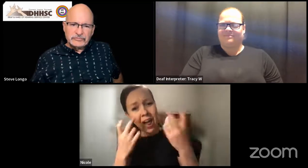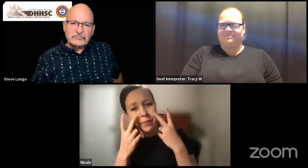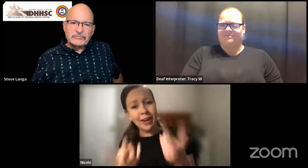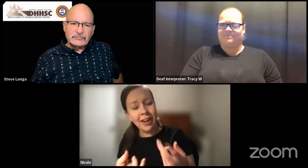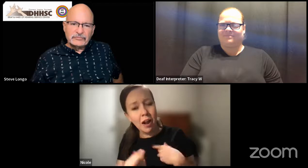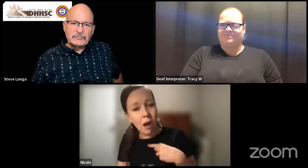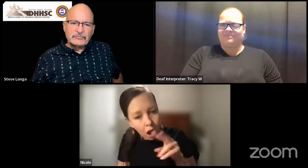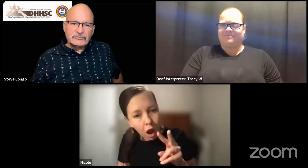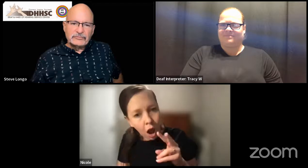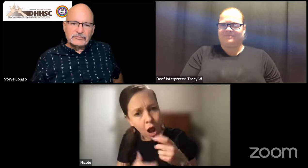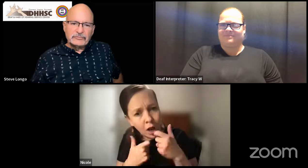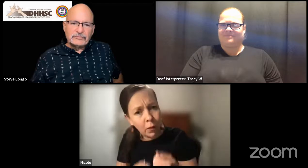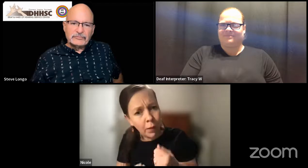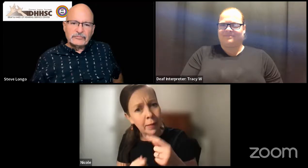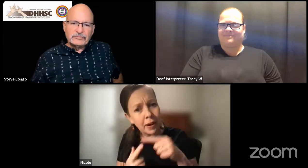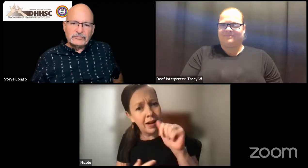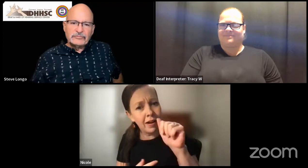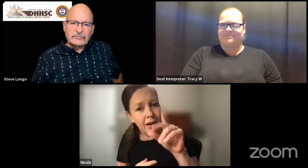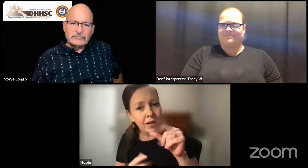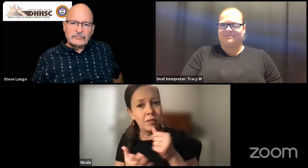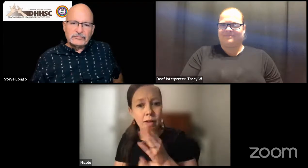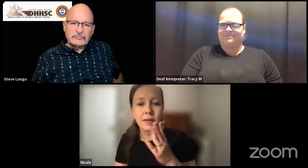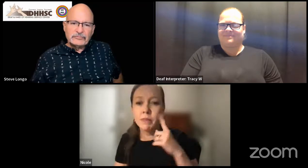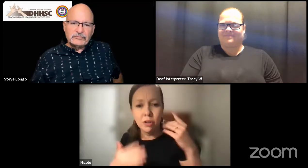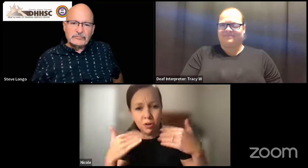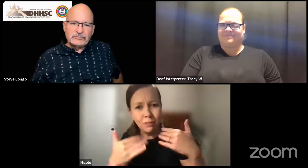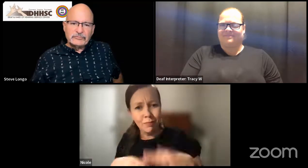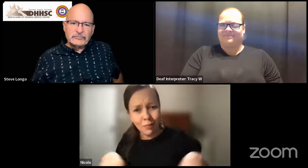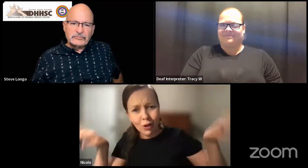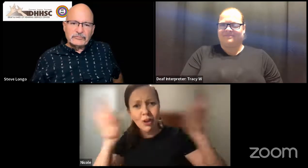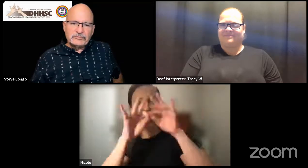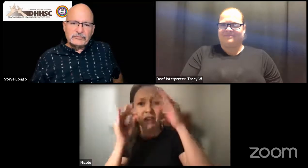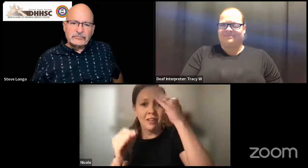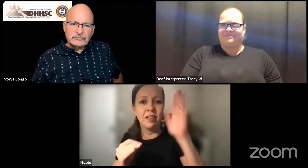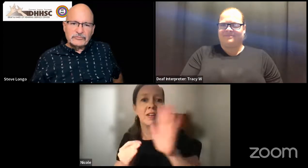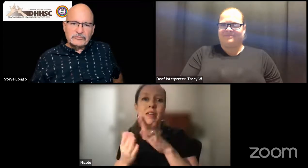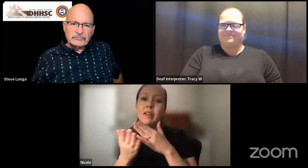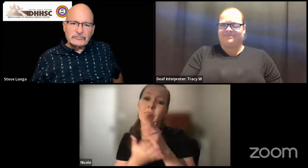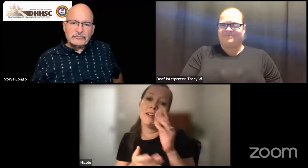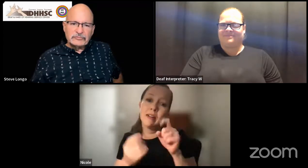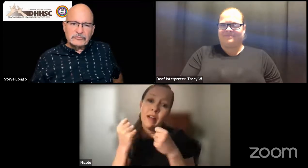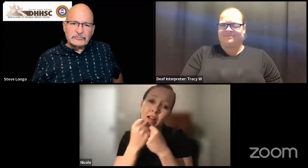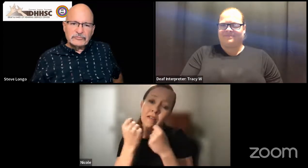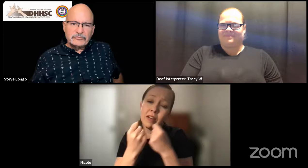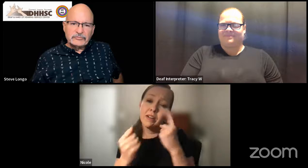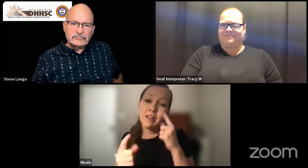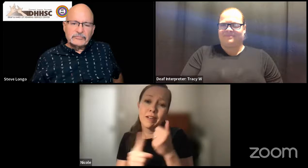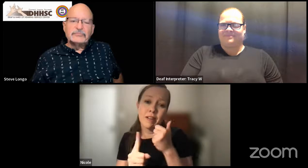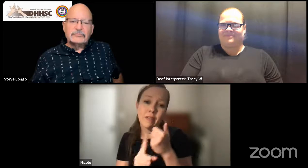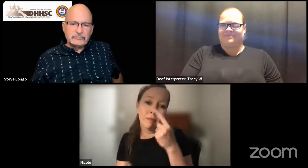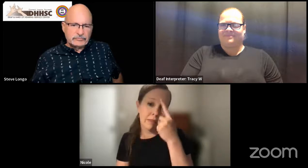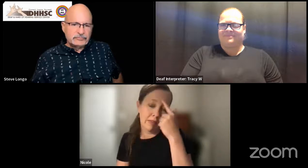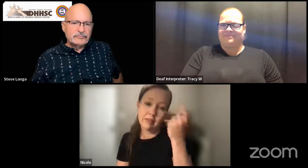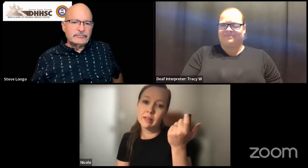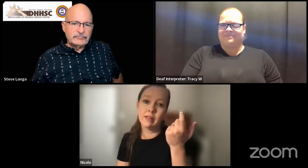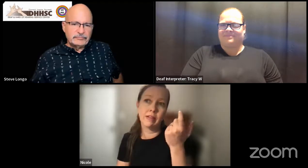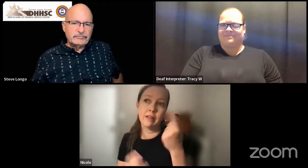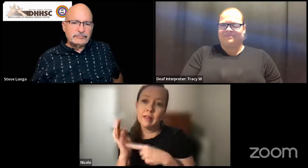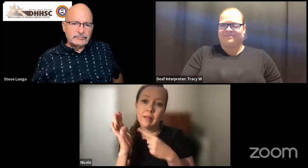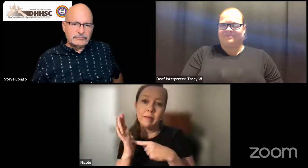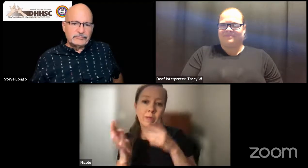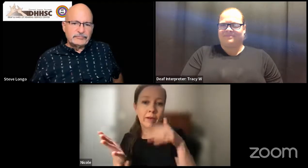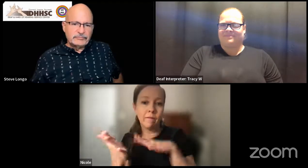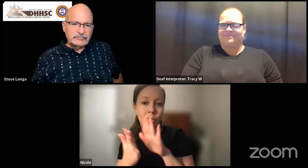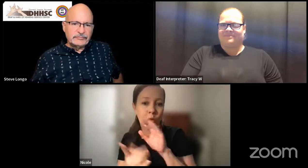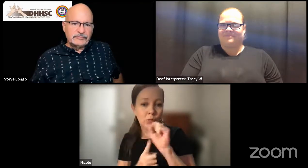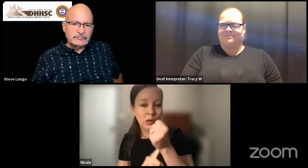really interesting, and I was so bummed I wasn't able to be there when I heard some of the comments that were shared and the information that was so